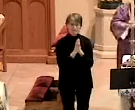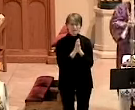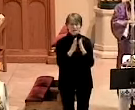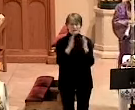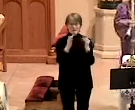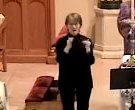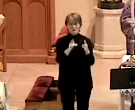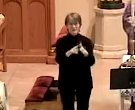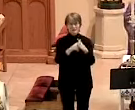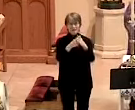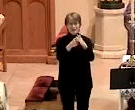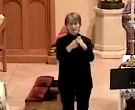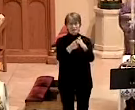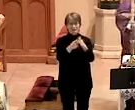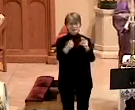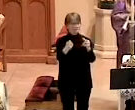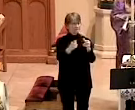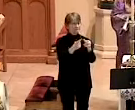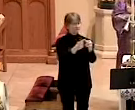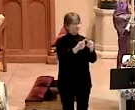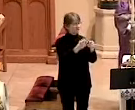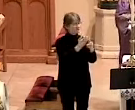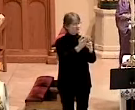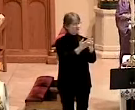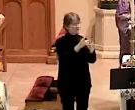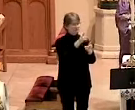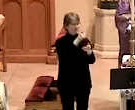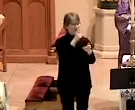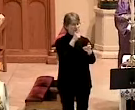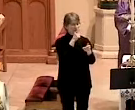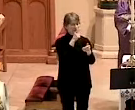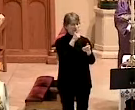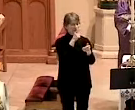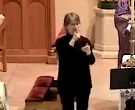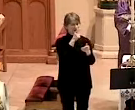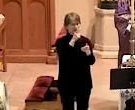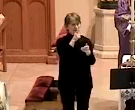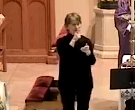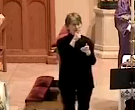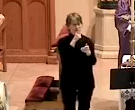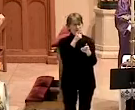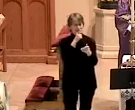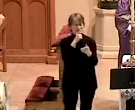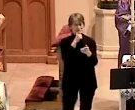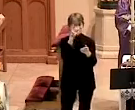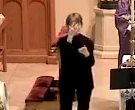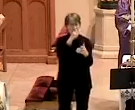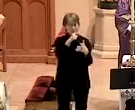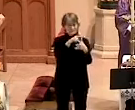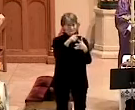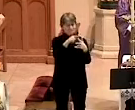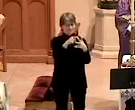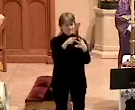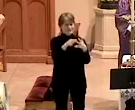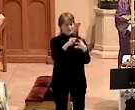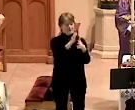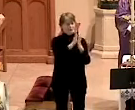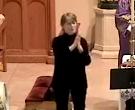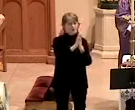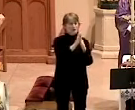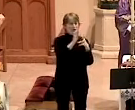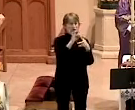As we begin this first part of that beautiful three-legged stool of prayer, fasting, and